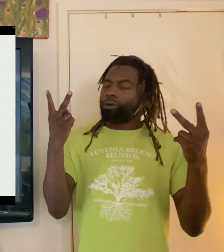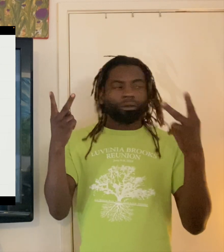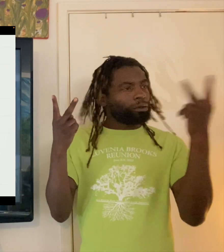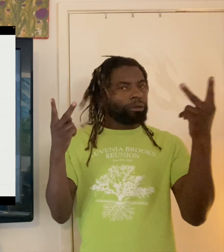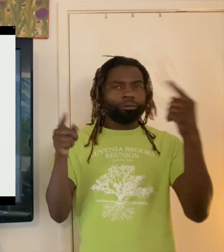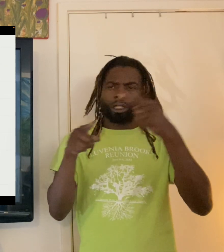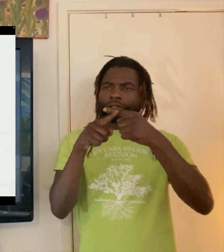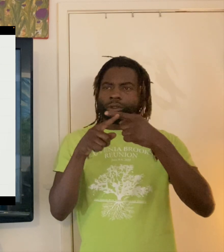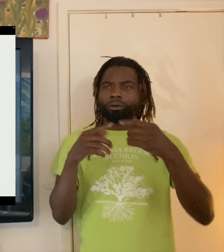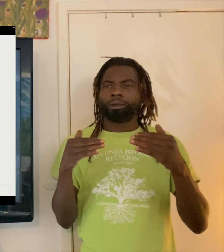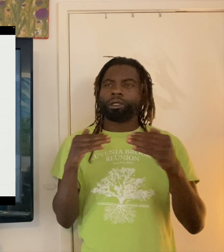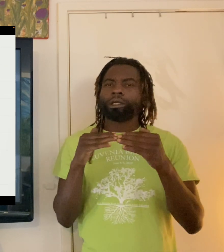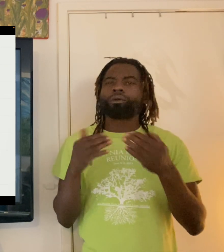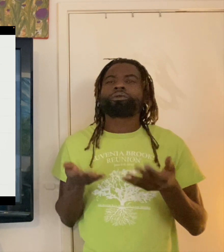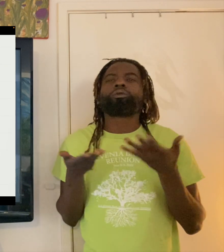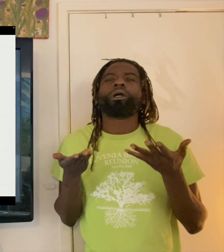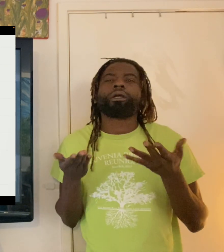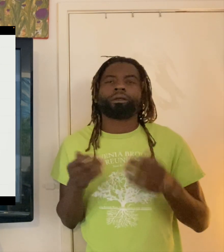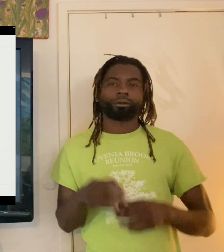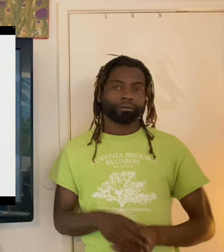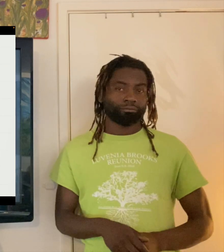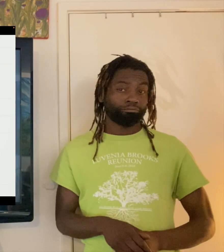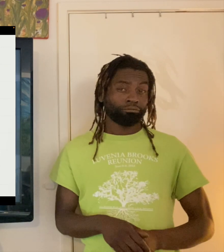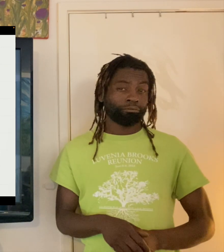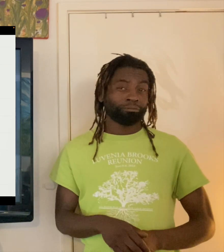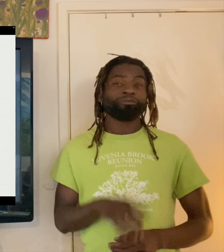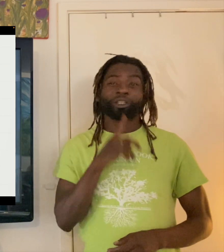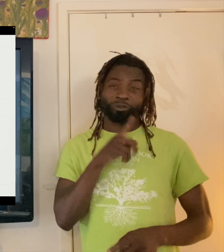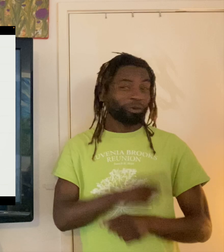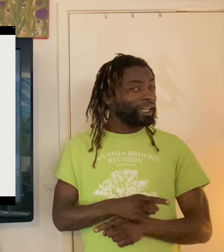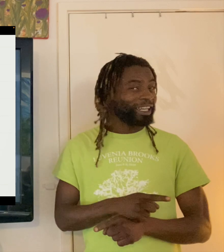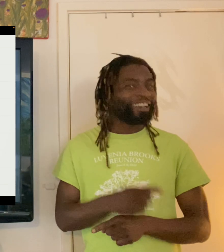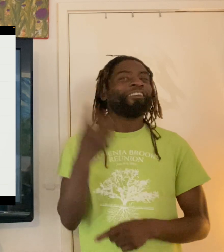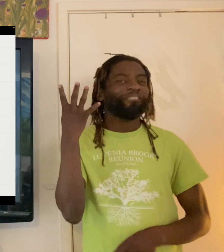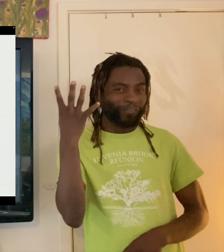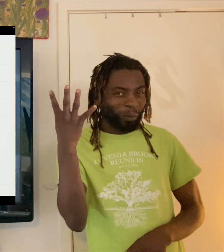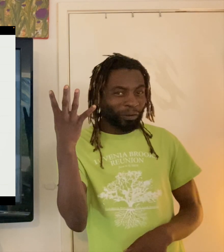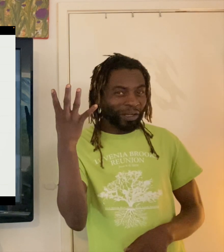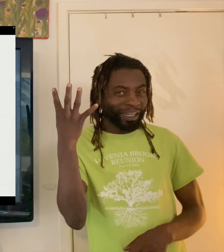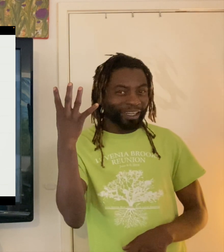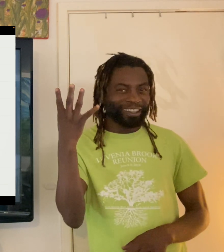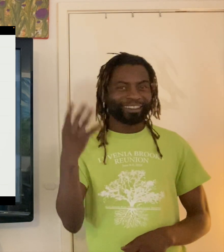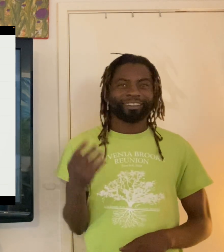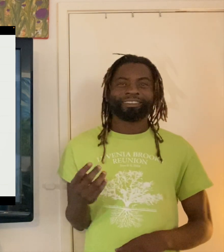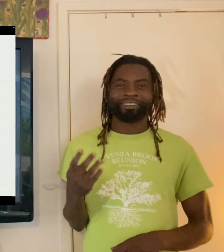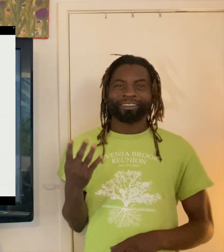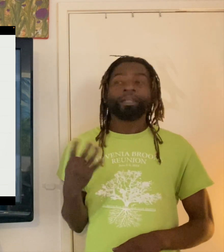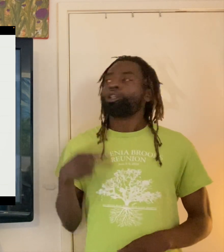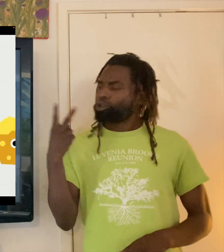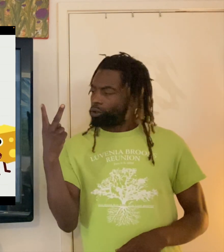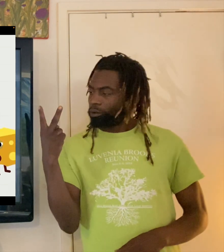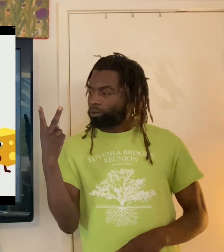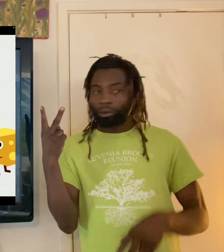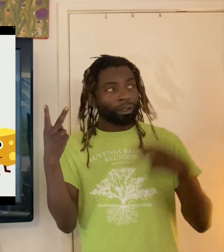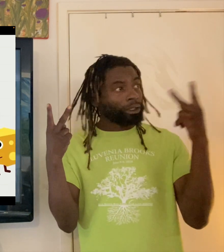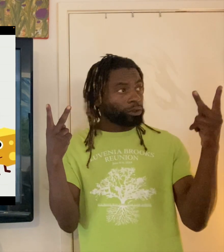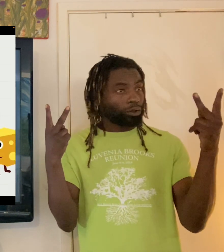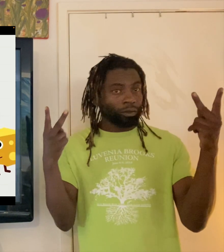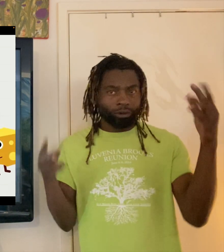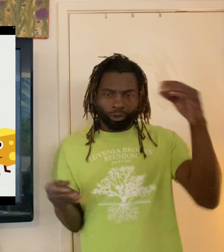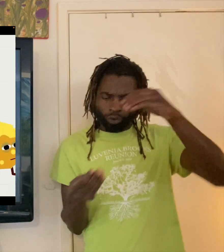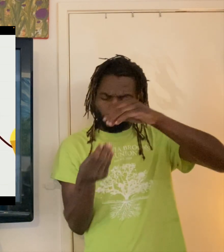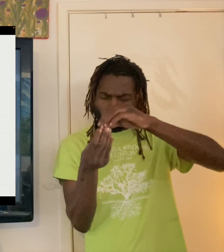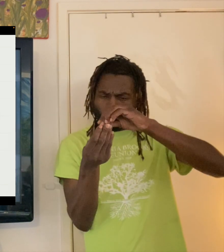2. What happens if you put 2 and 2 together? That's right, you get 4. 4!